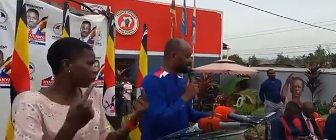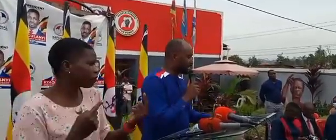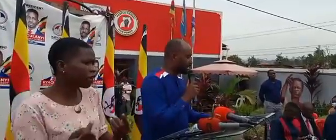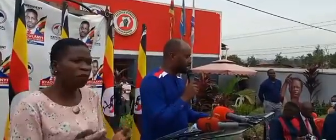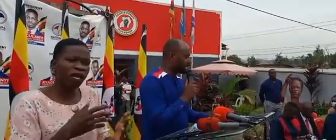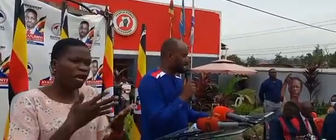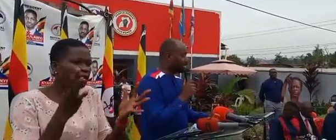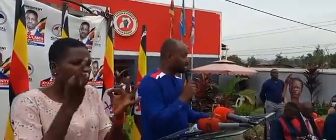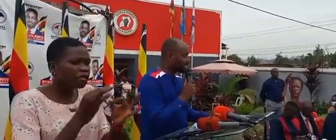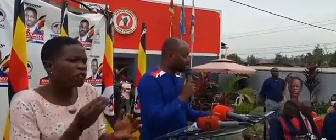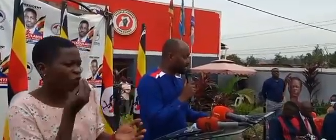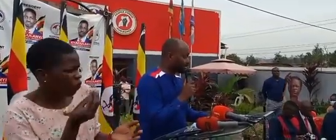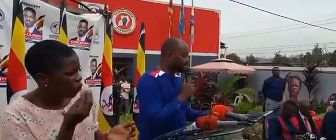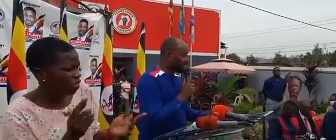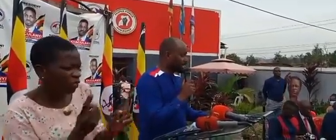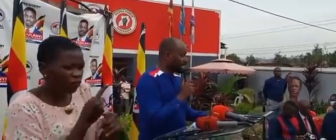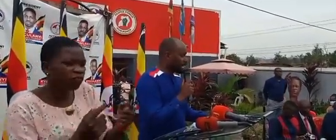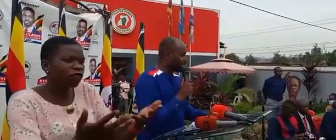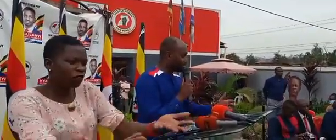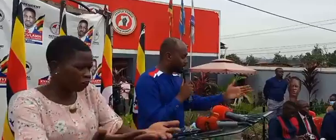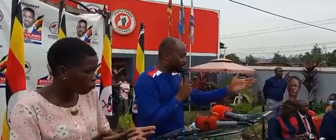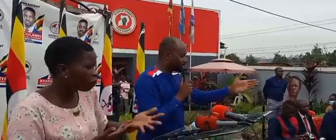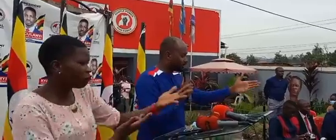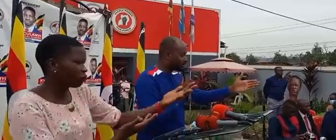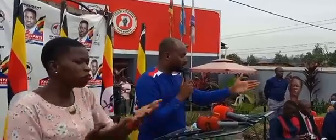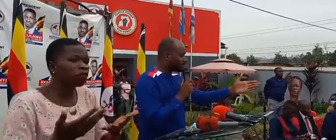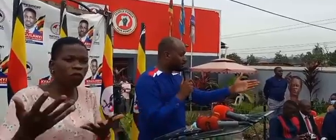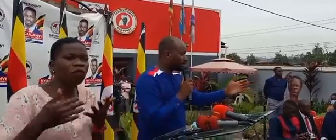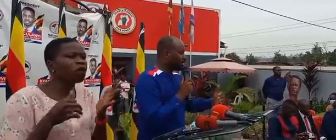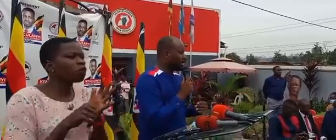Aisha Kawanda, is in charge of that activity.